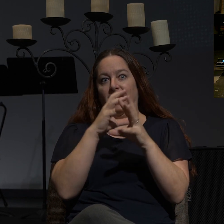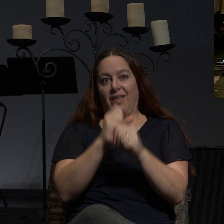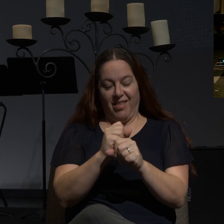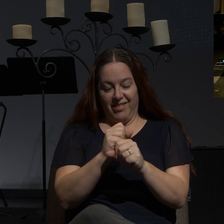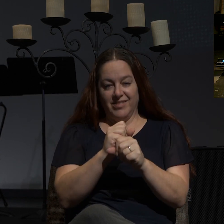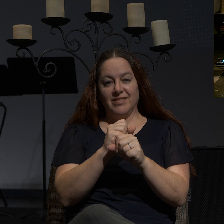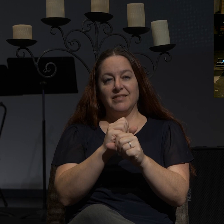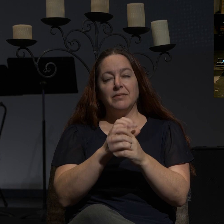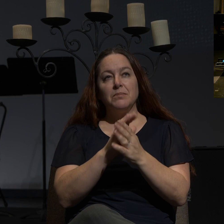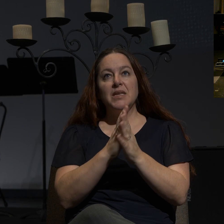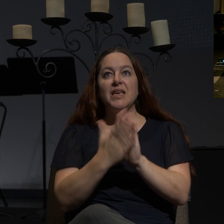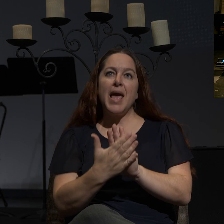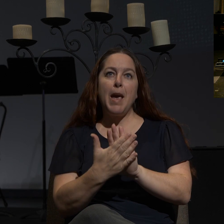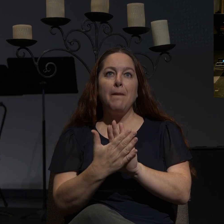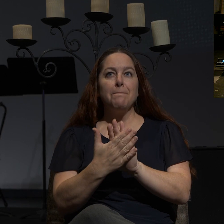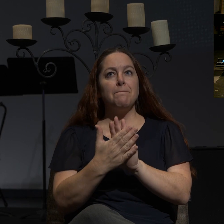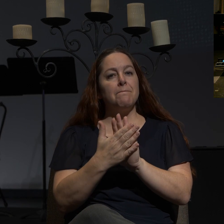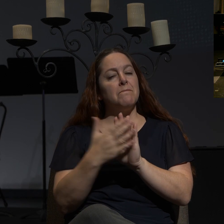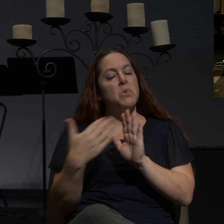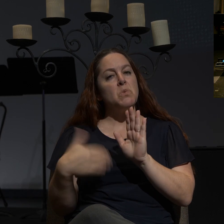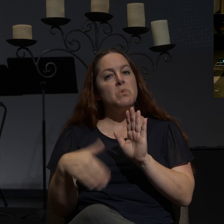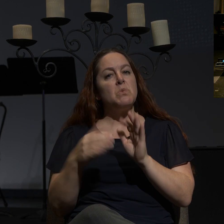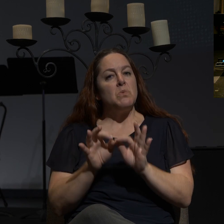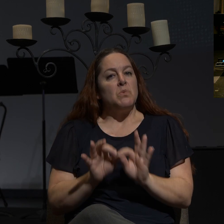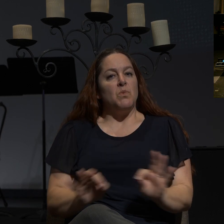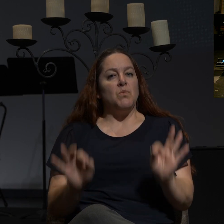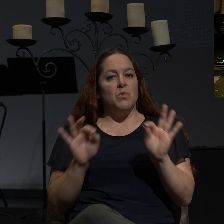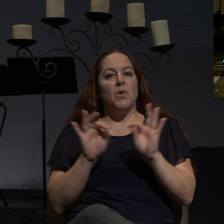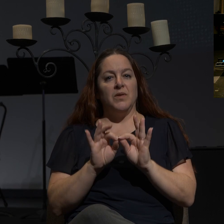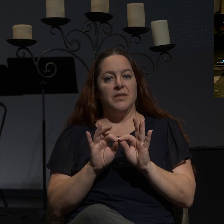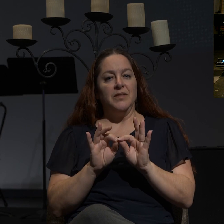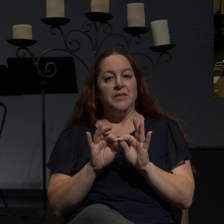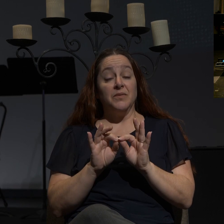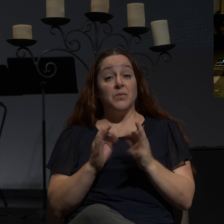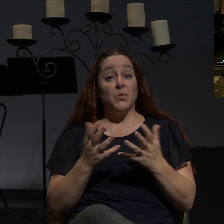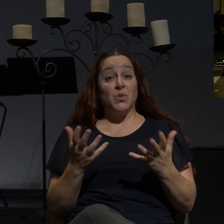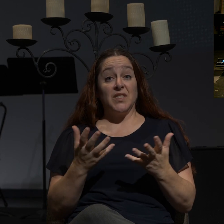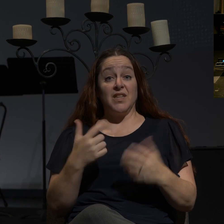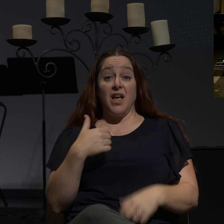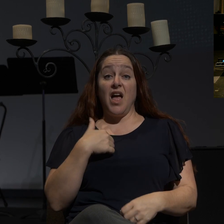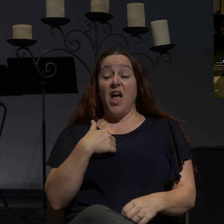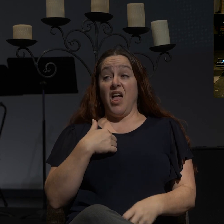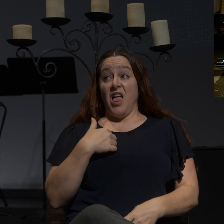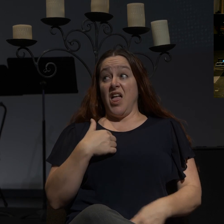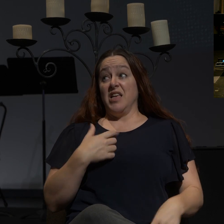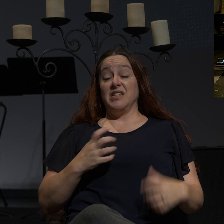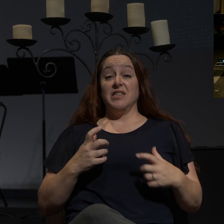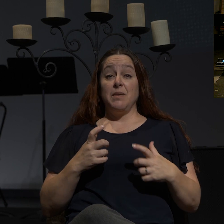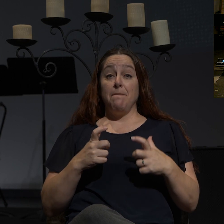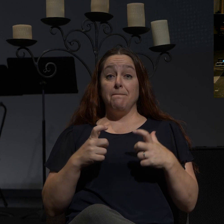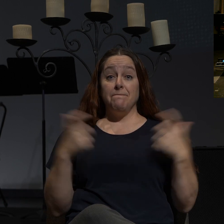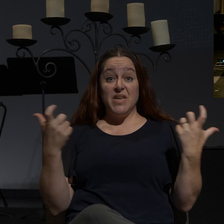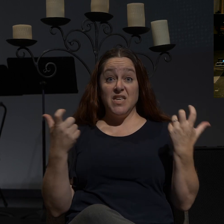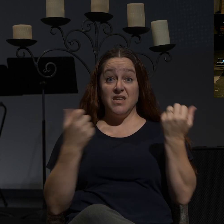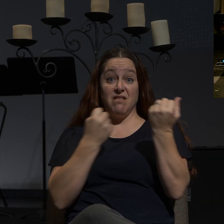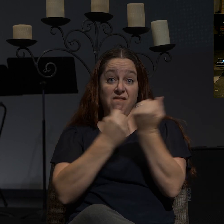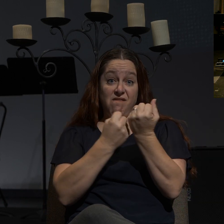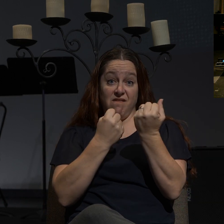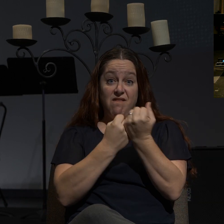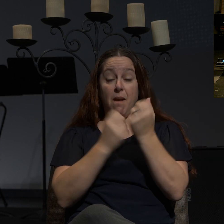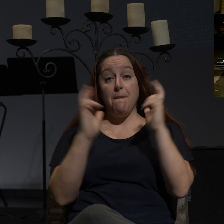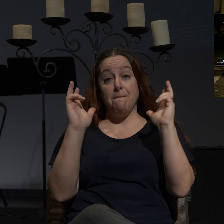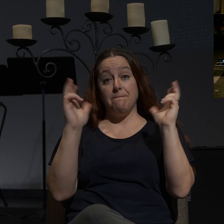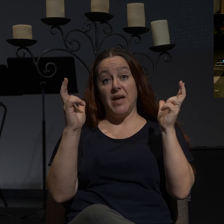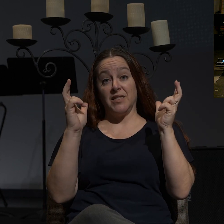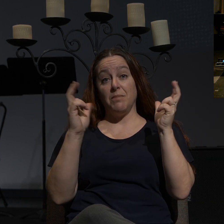It became pretty important to me. And that is, I was a huge fan of the